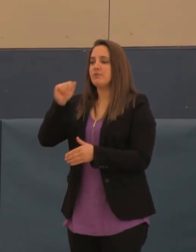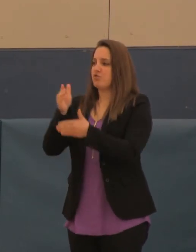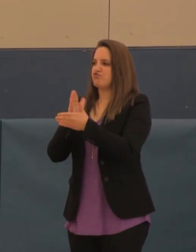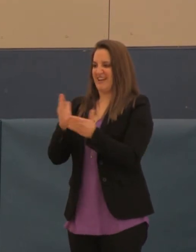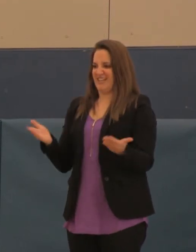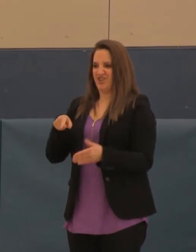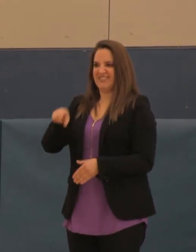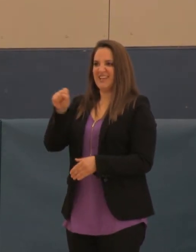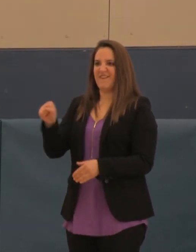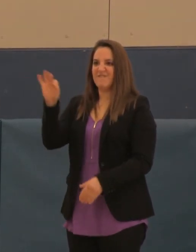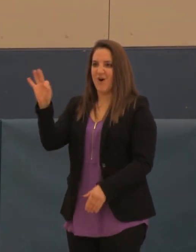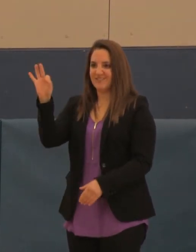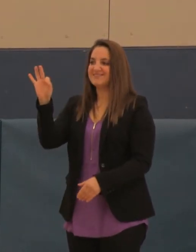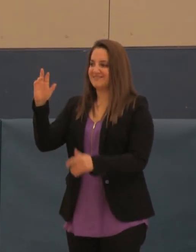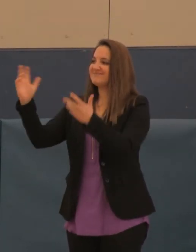Seneca Falls.